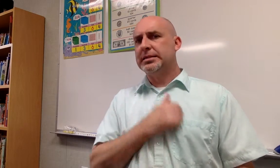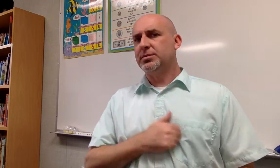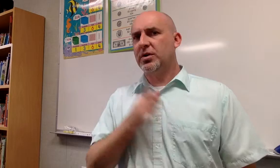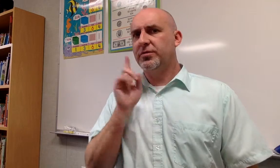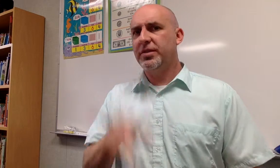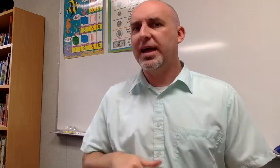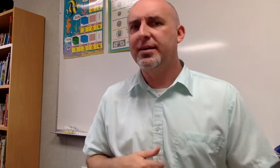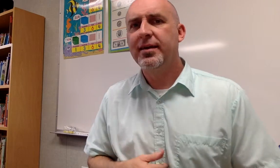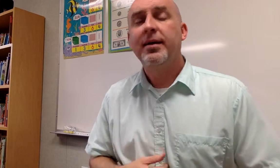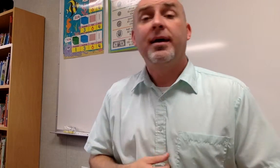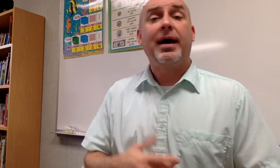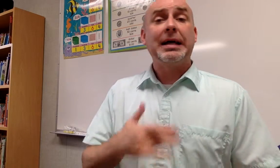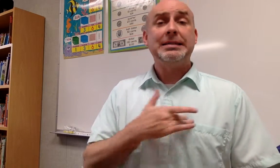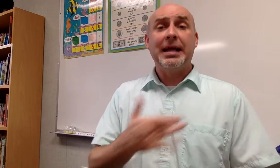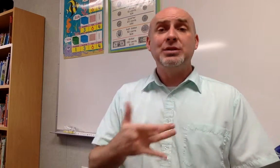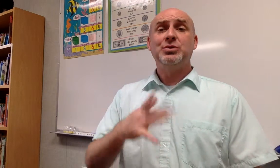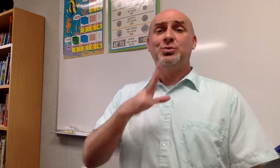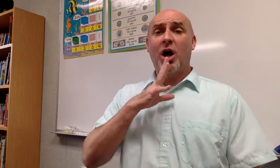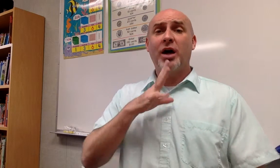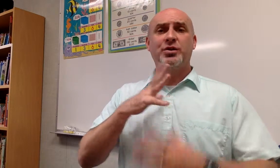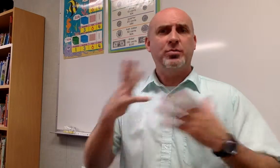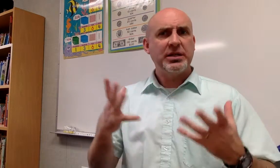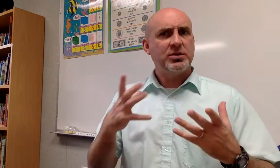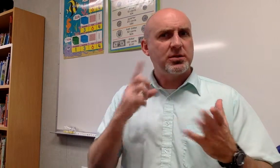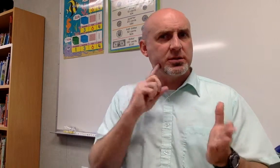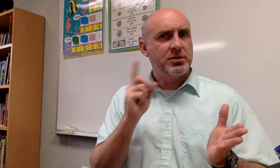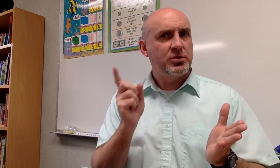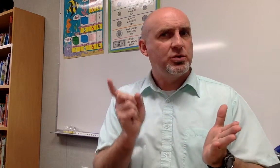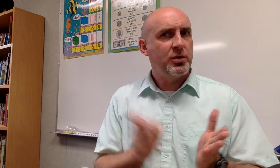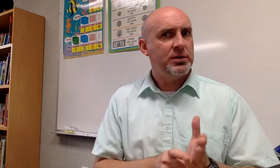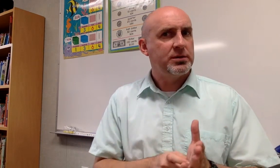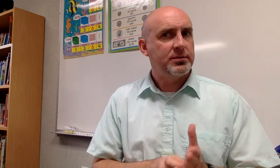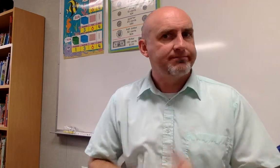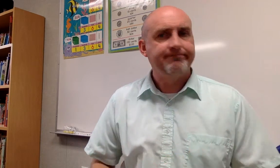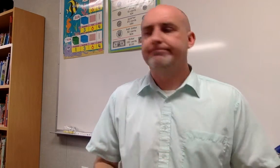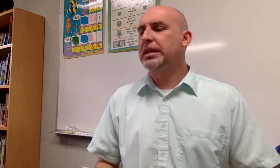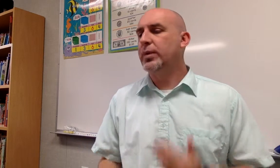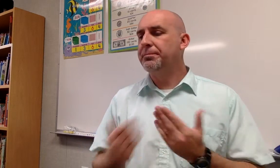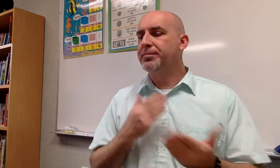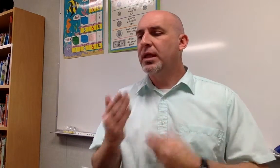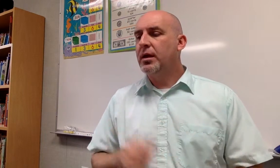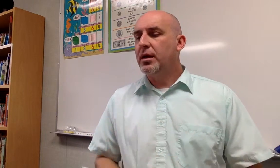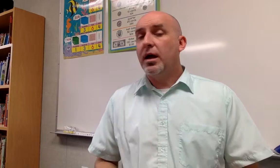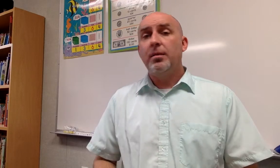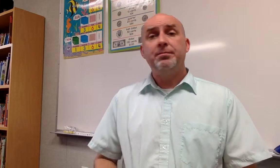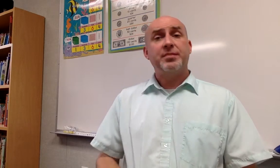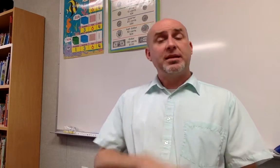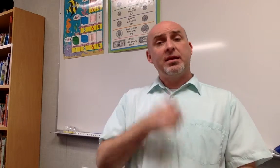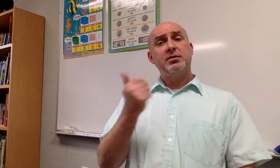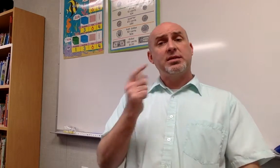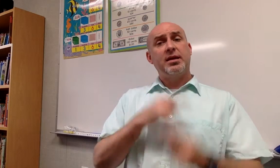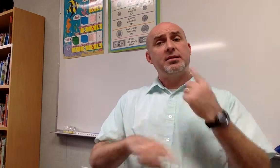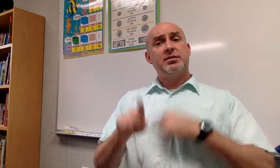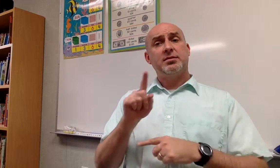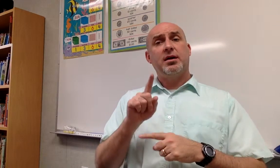Sorry for that. I tend to talk too much. Did you notice? Anyway, another sign that's